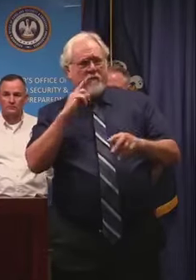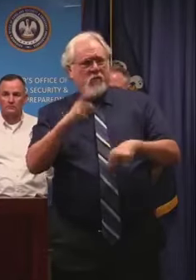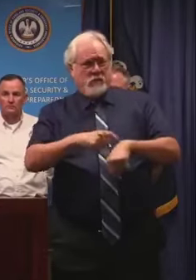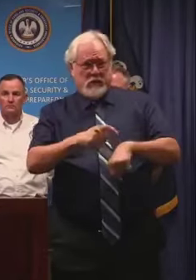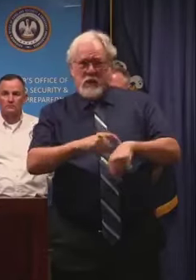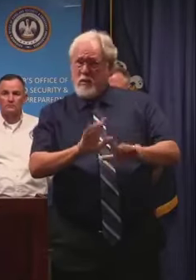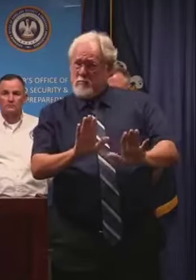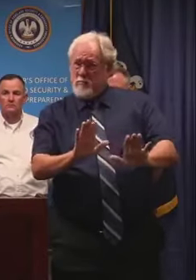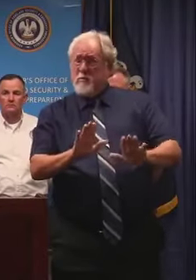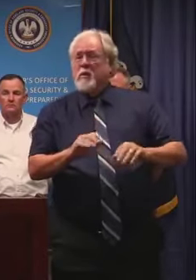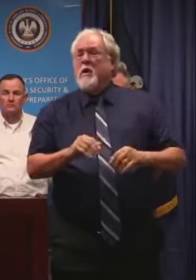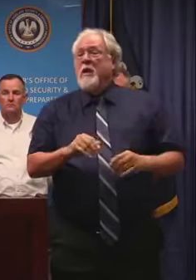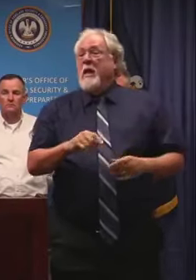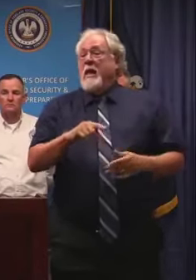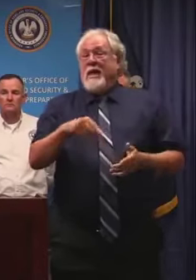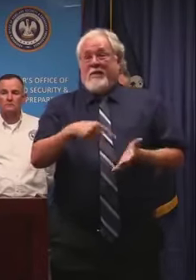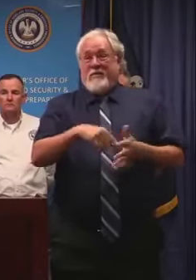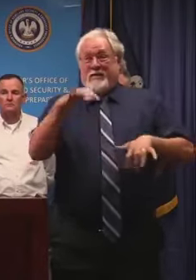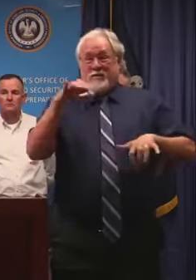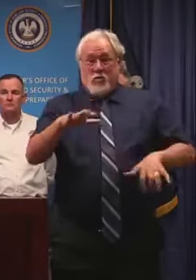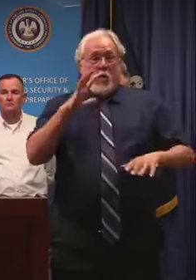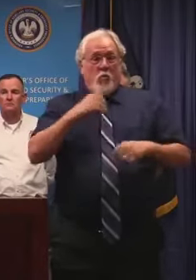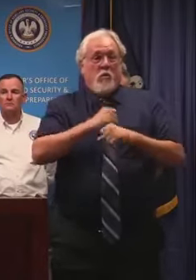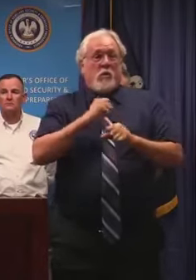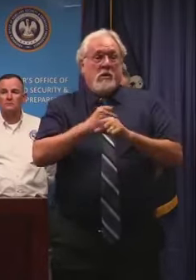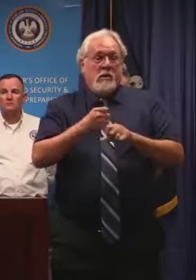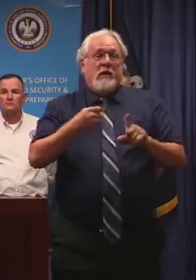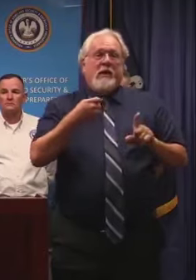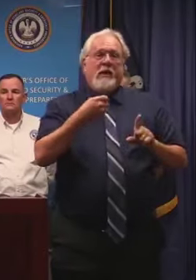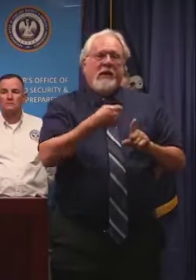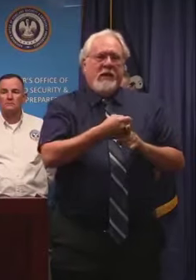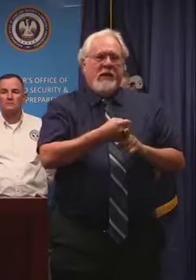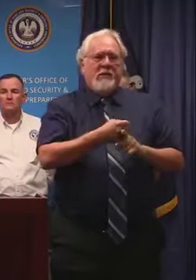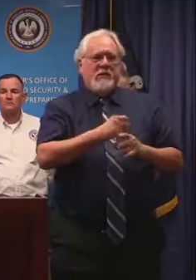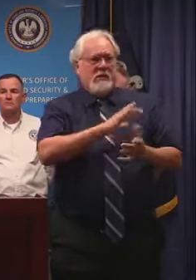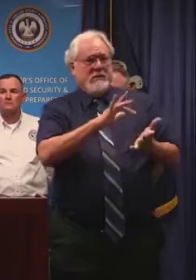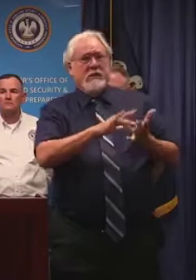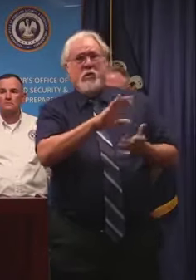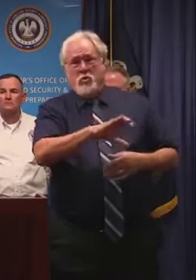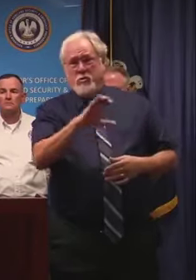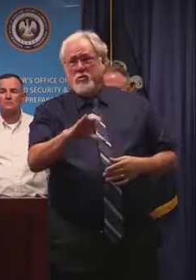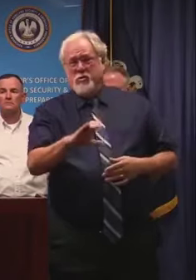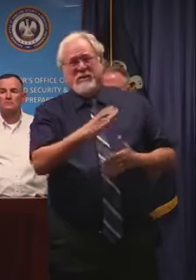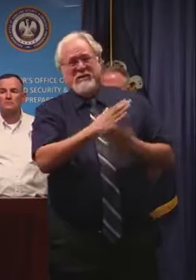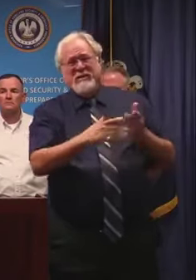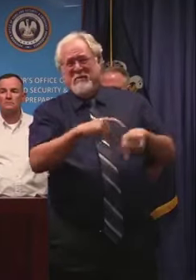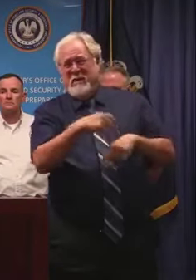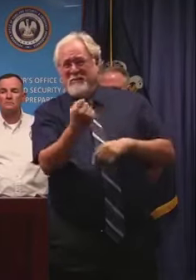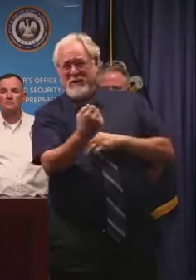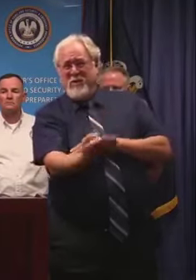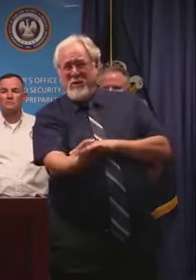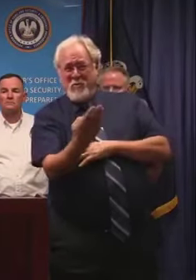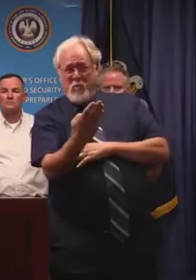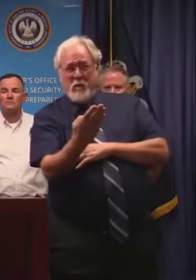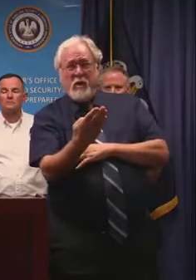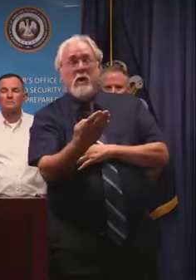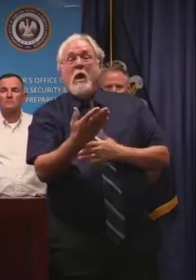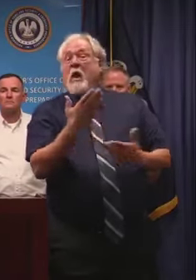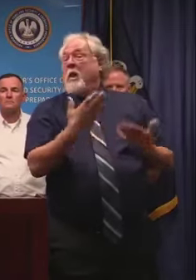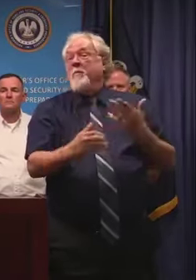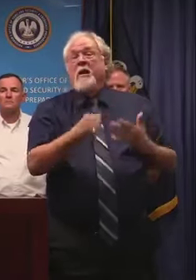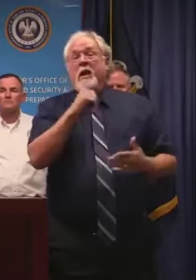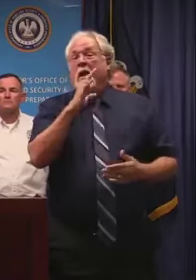time. This storm is going to make landfall centered on Corpus Christi, Texas, sometime around Saturday morning. It may